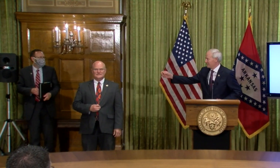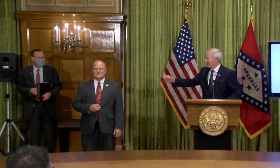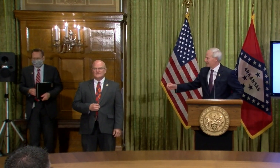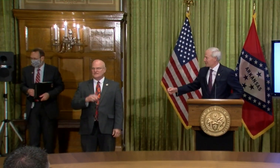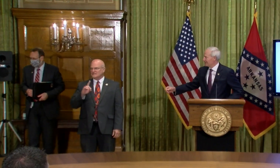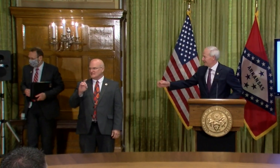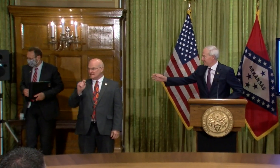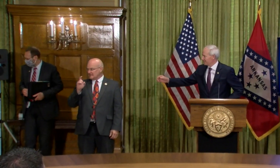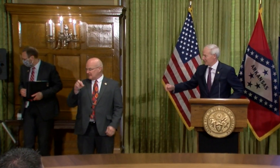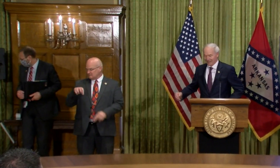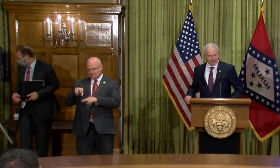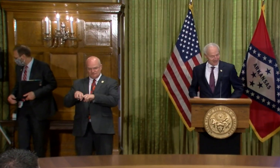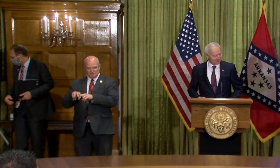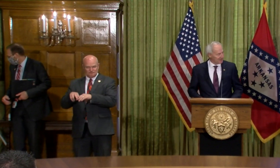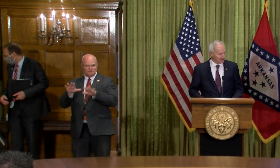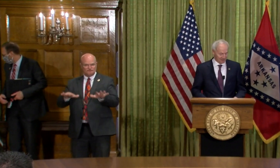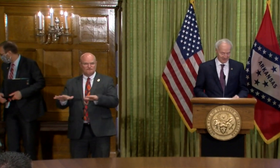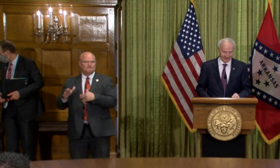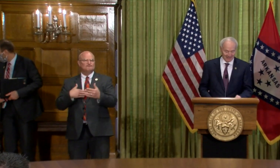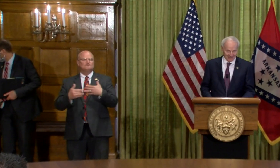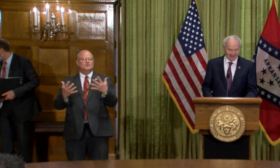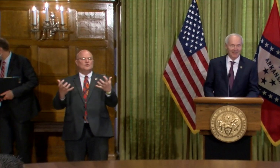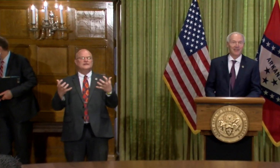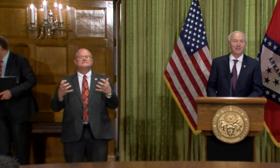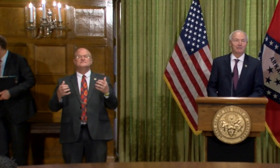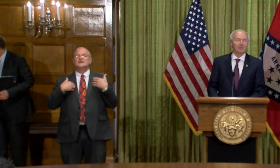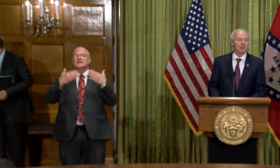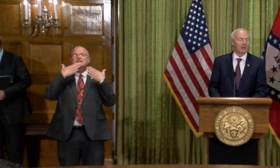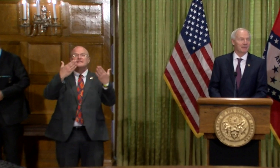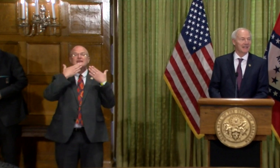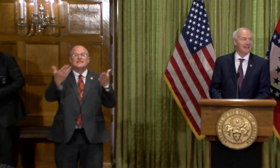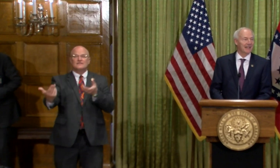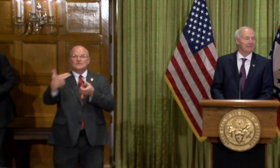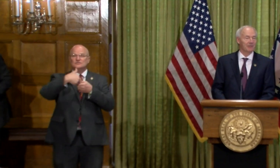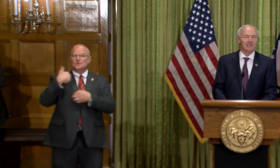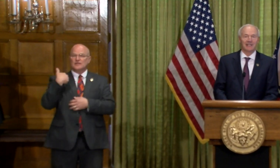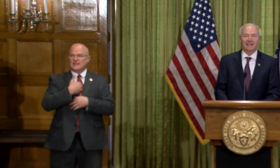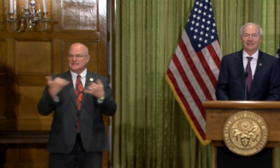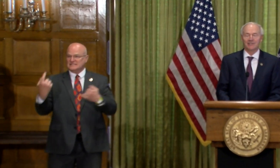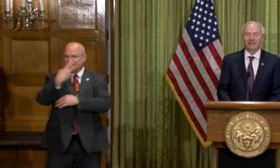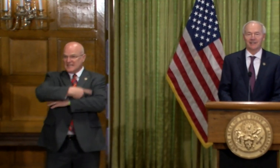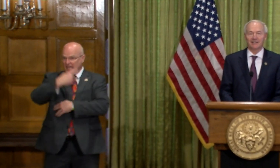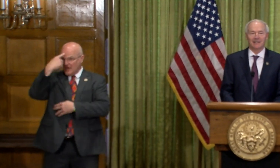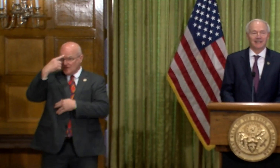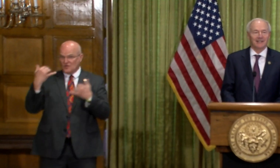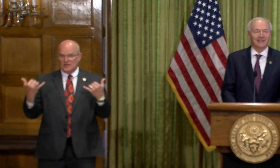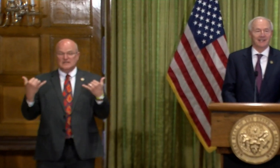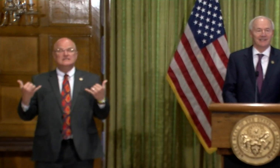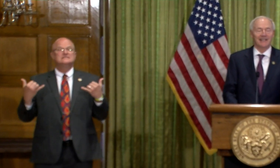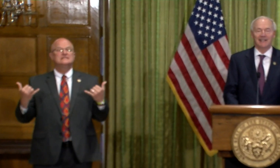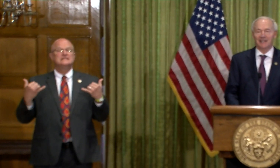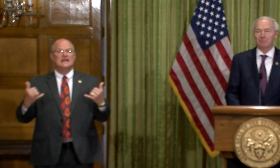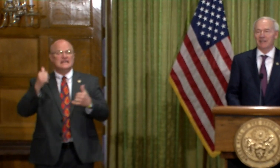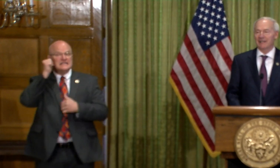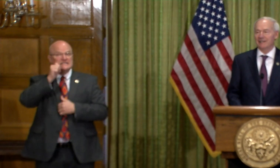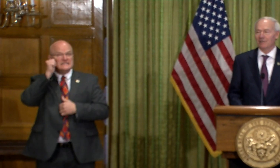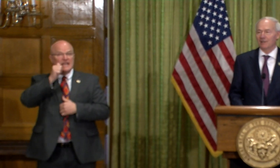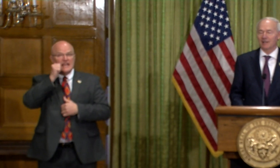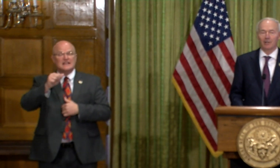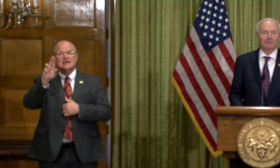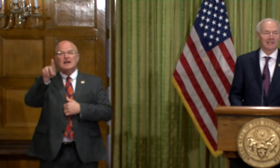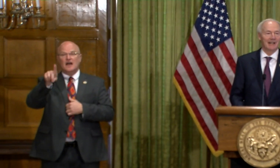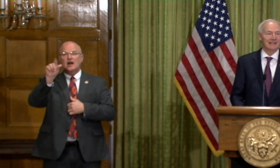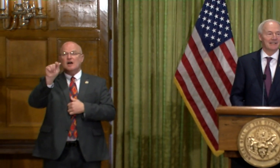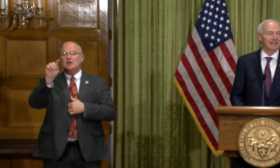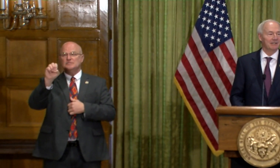Dexter, you can have a seat or relax anywhere you want. Thank you for joining me today for today's daily update